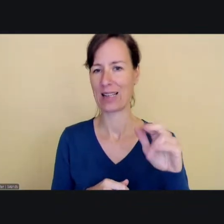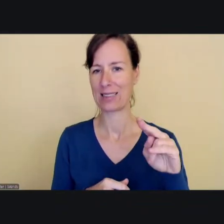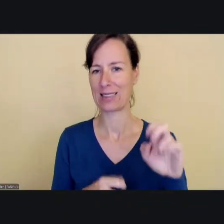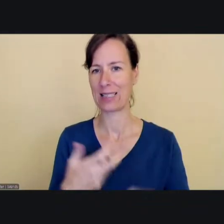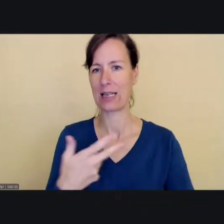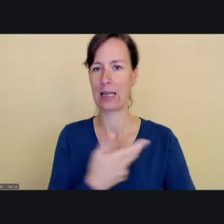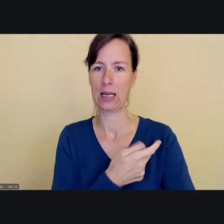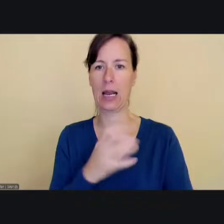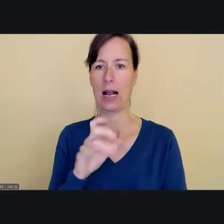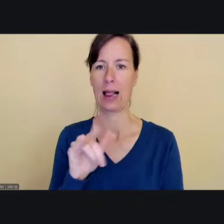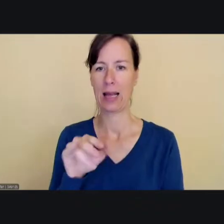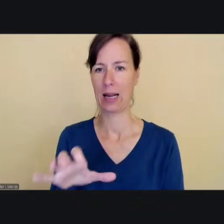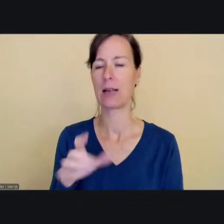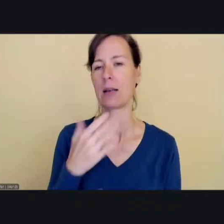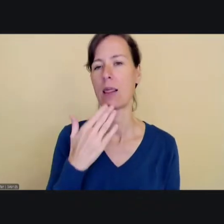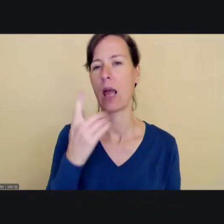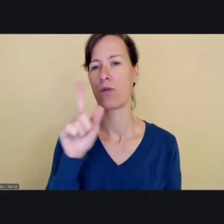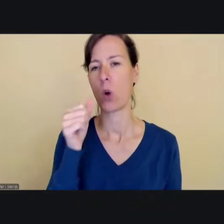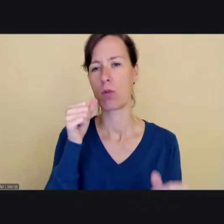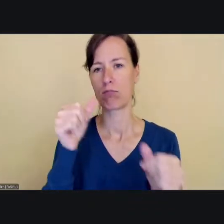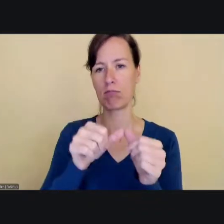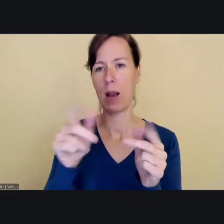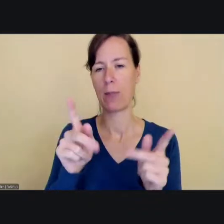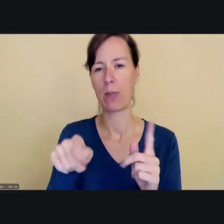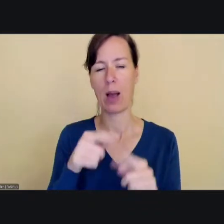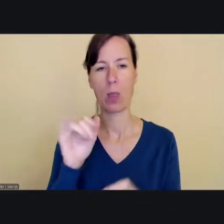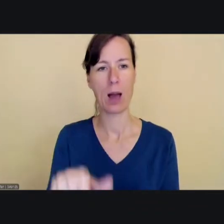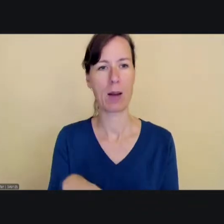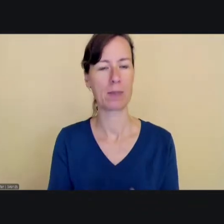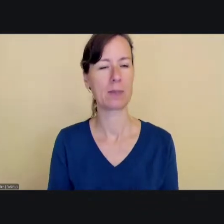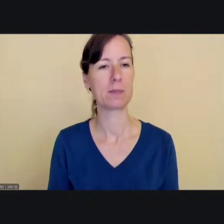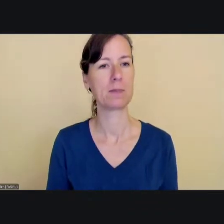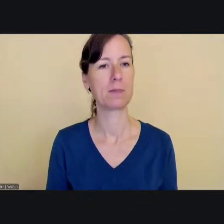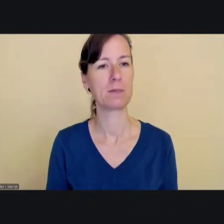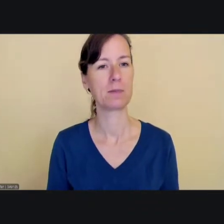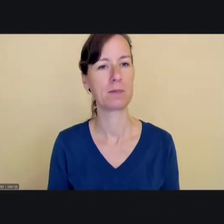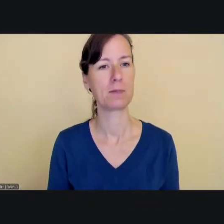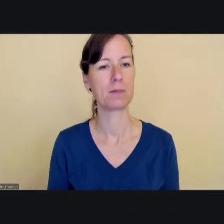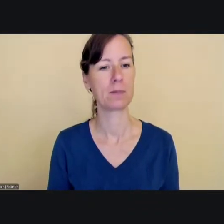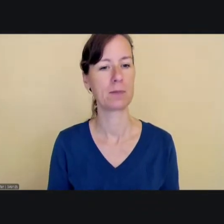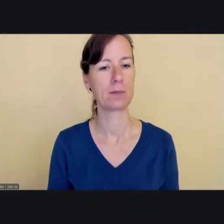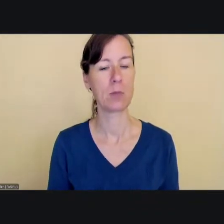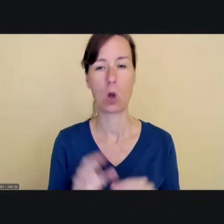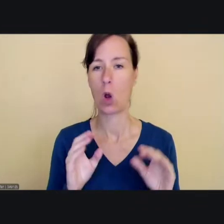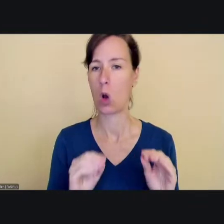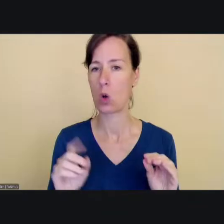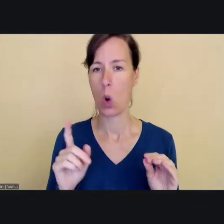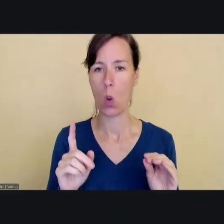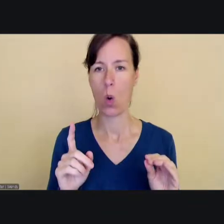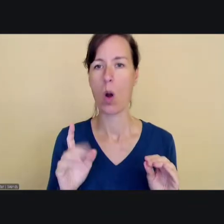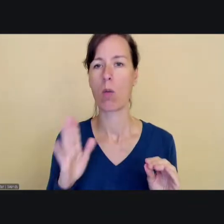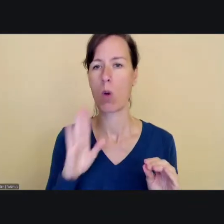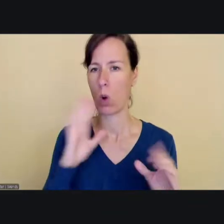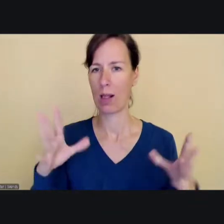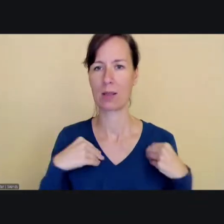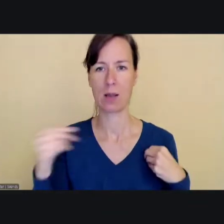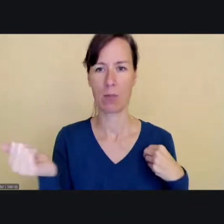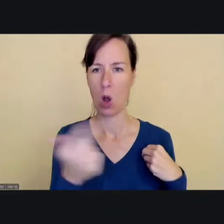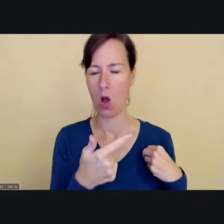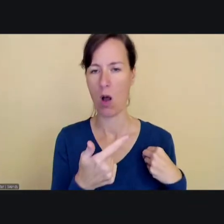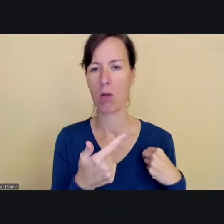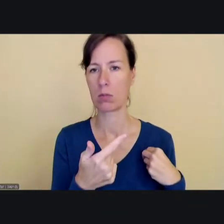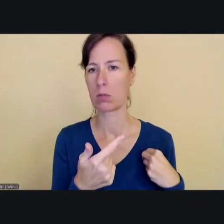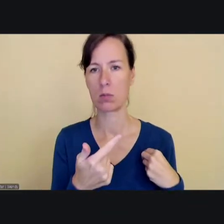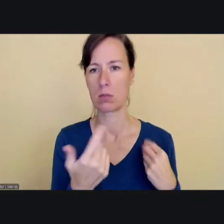that. And no one will be turned away because they can't